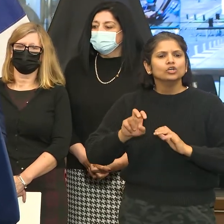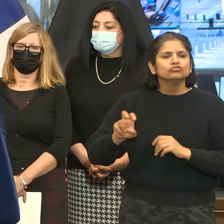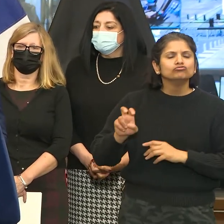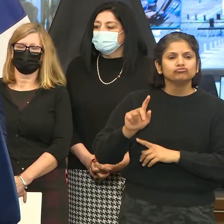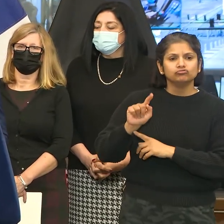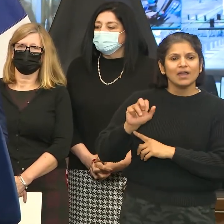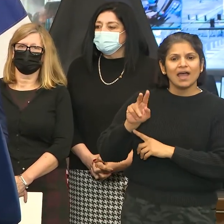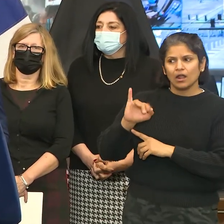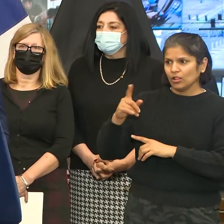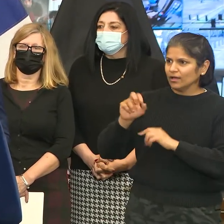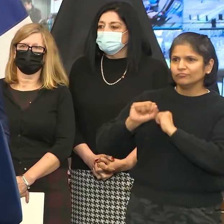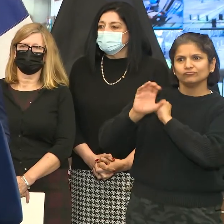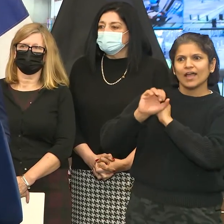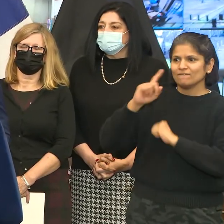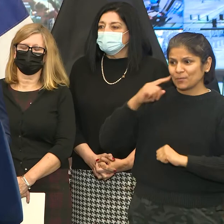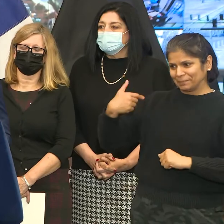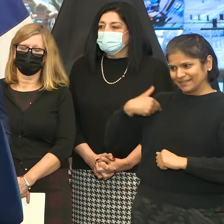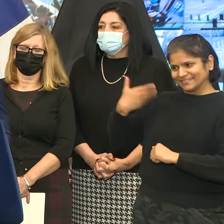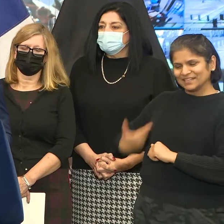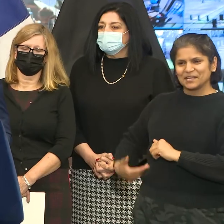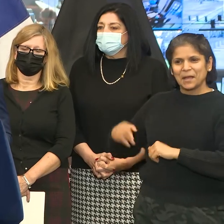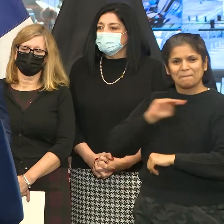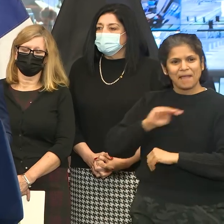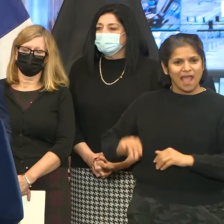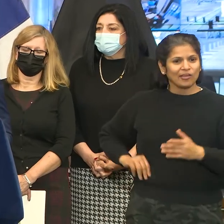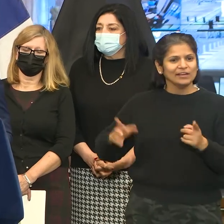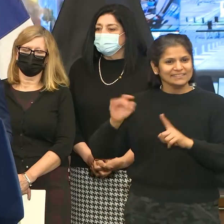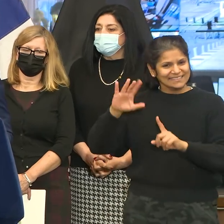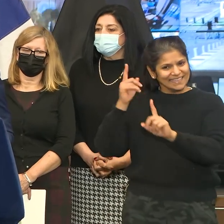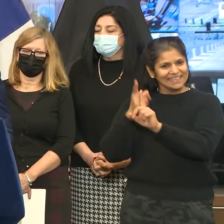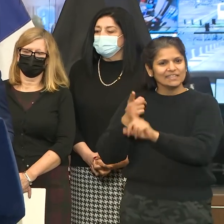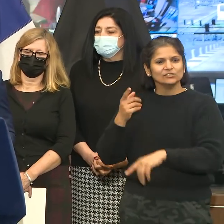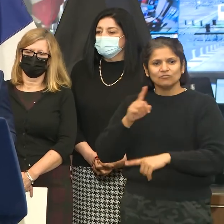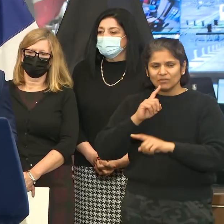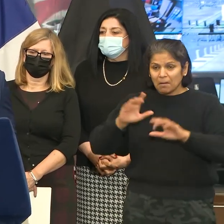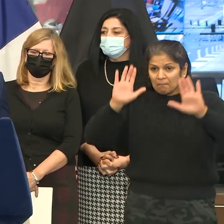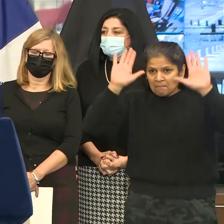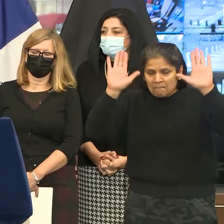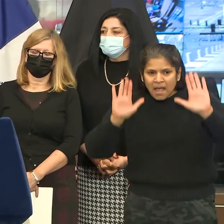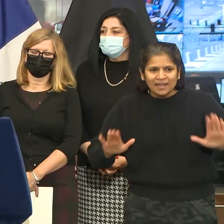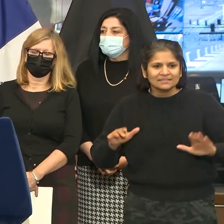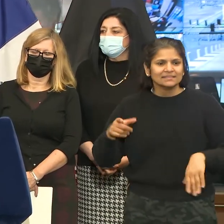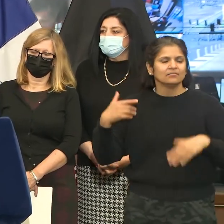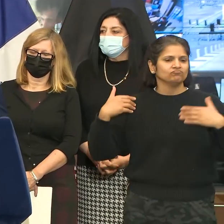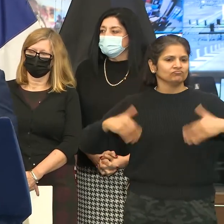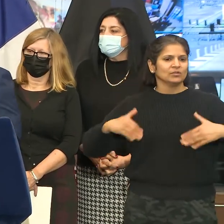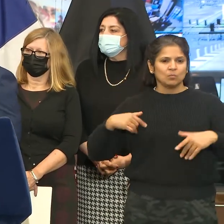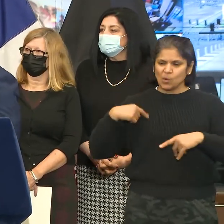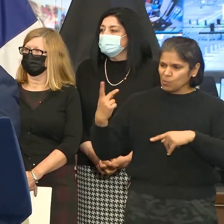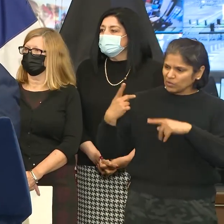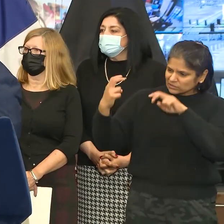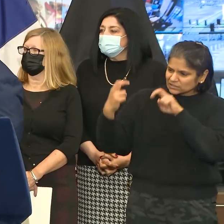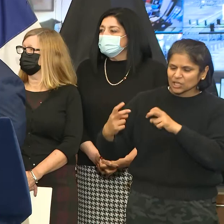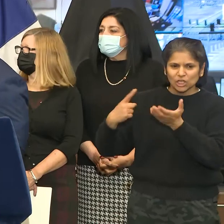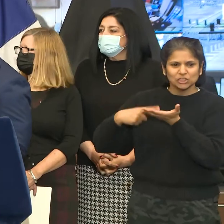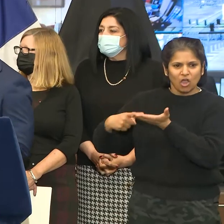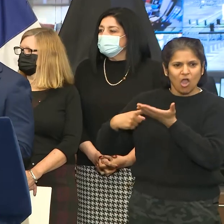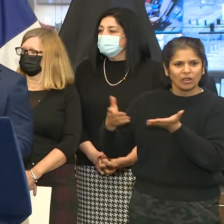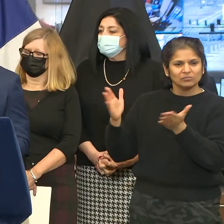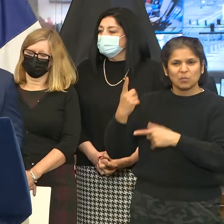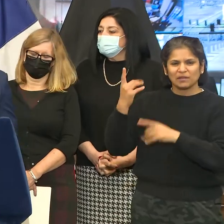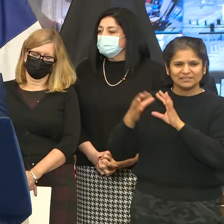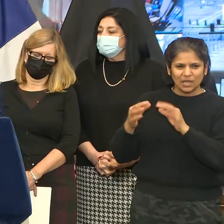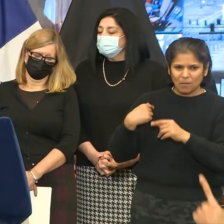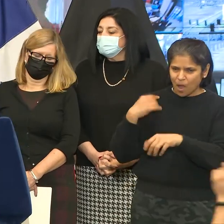He was amazing as I spoke with him and just made notes that one day I hope I could work side by side with him